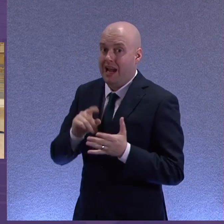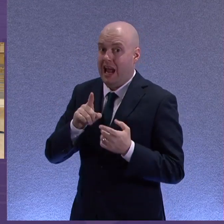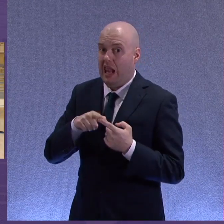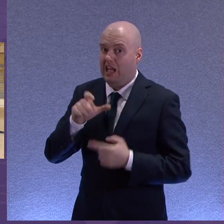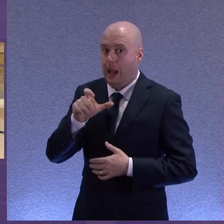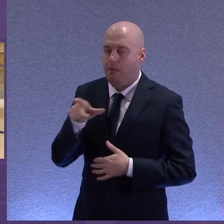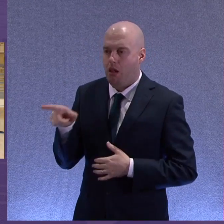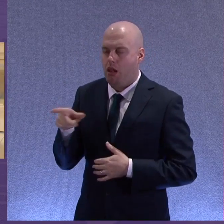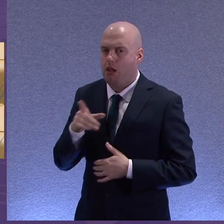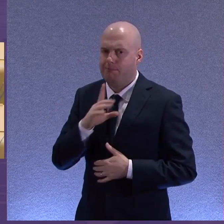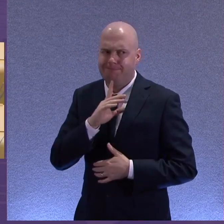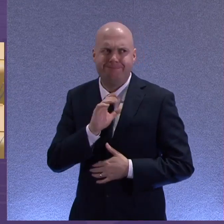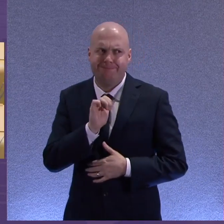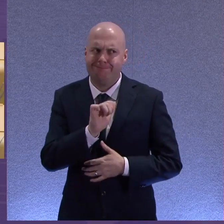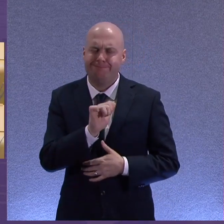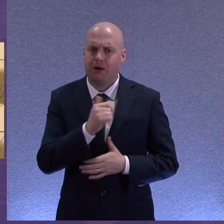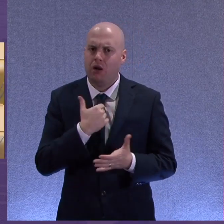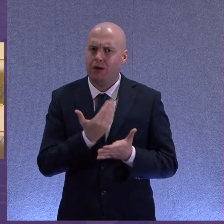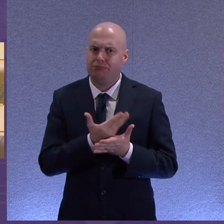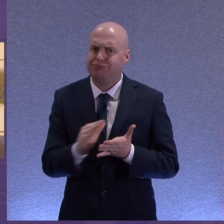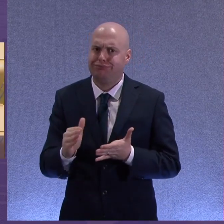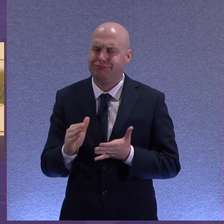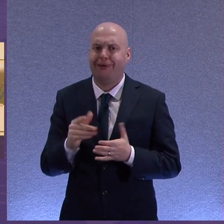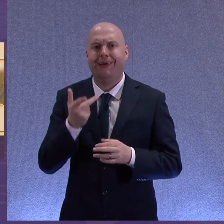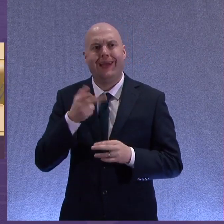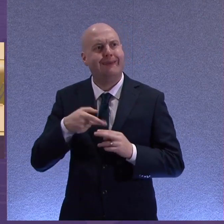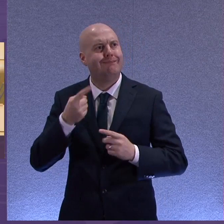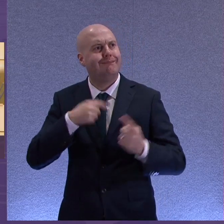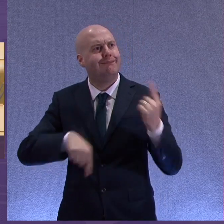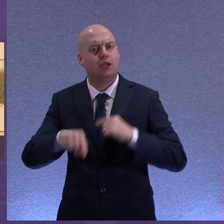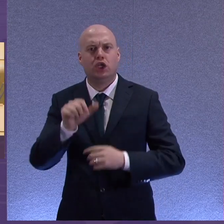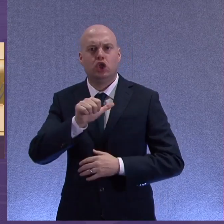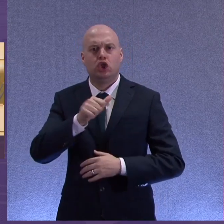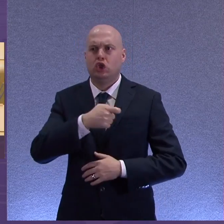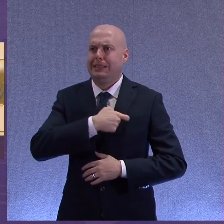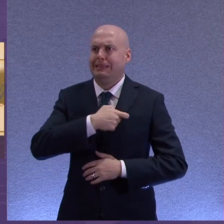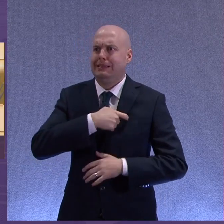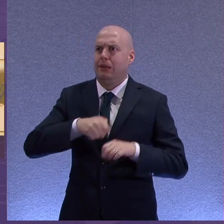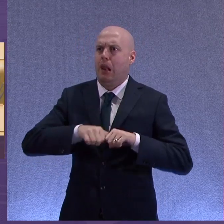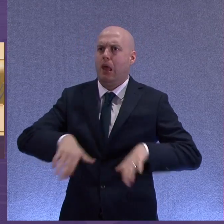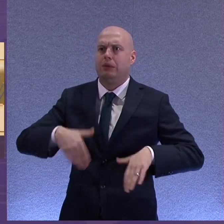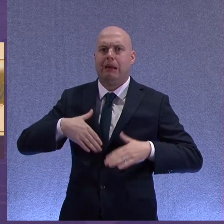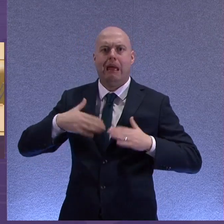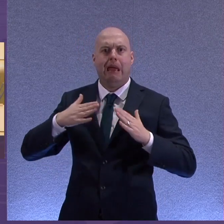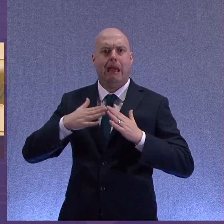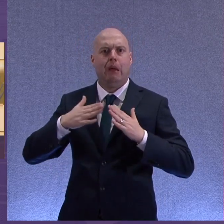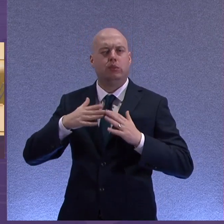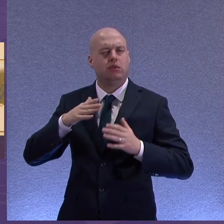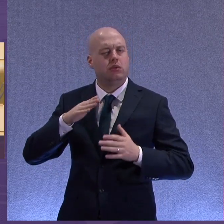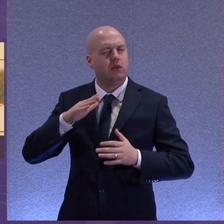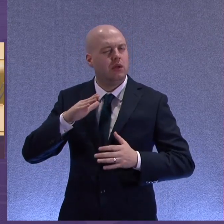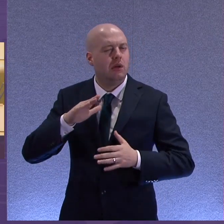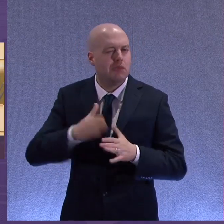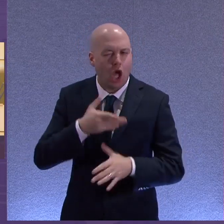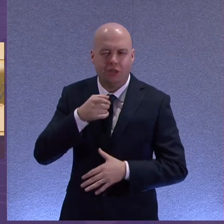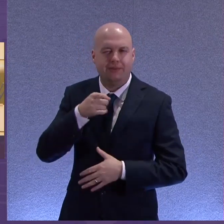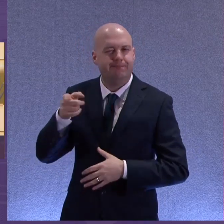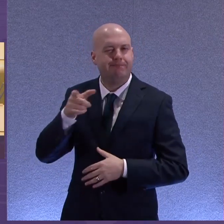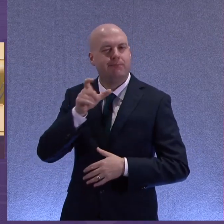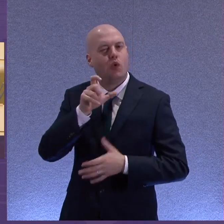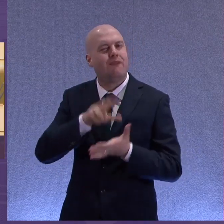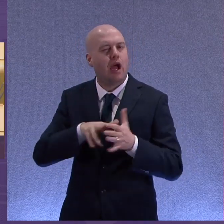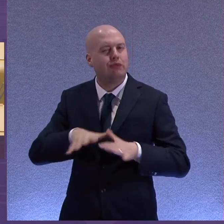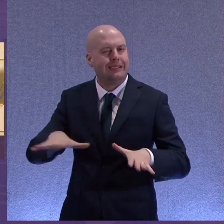cope with this pandemic, should lose their houses. There should be no eviction as a result of COVID. And our emergency legislation will have provision to ensure there can be